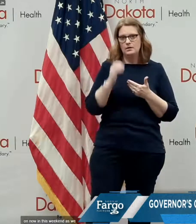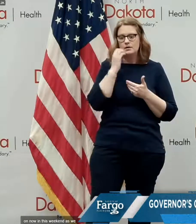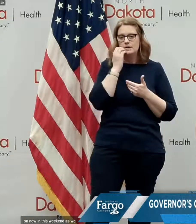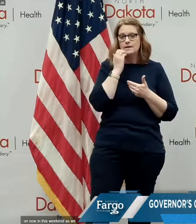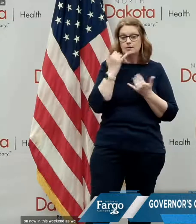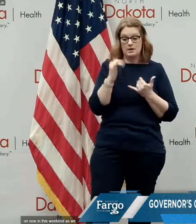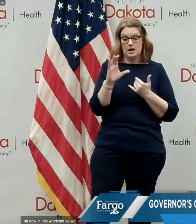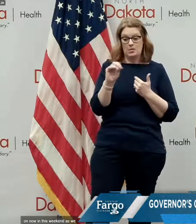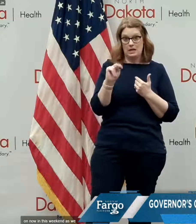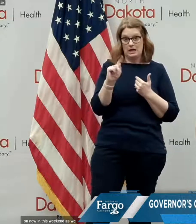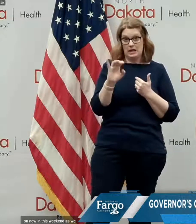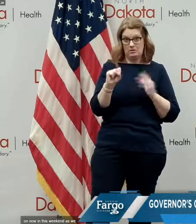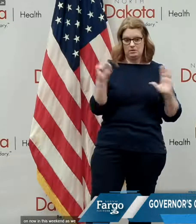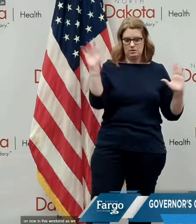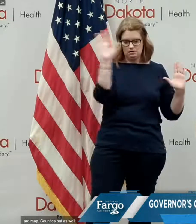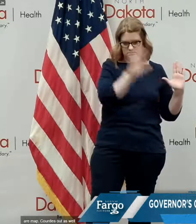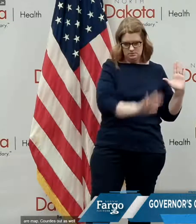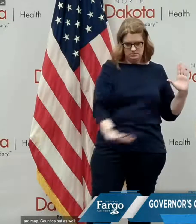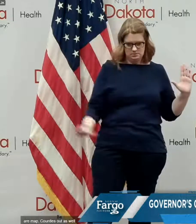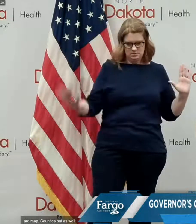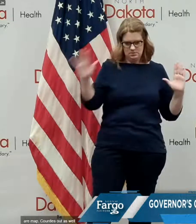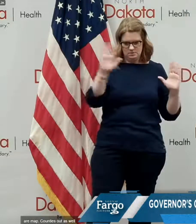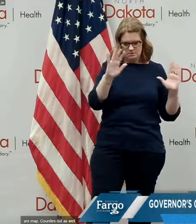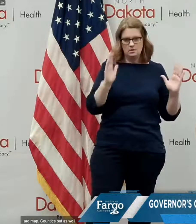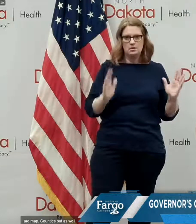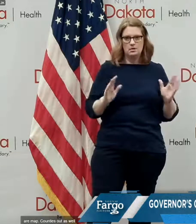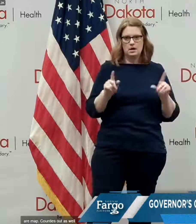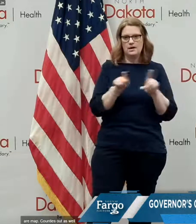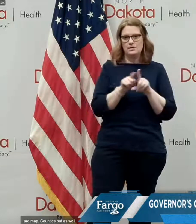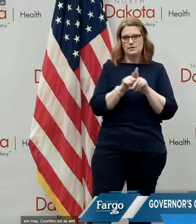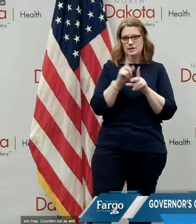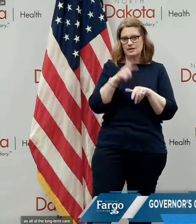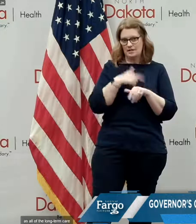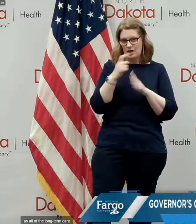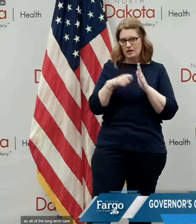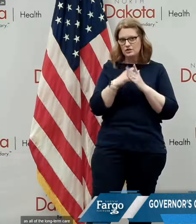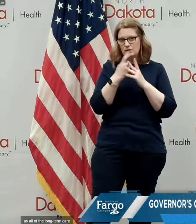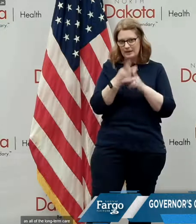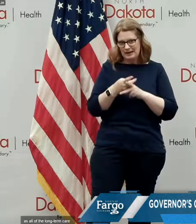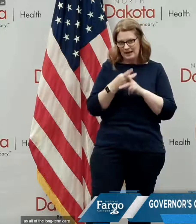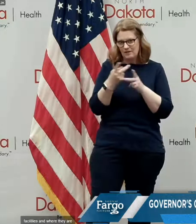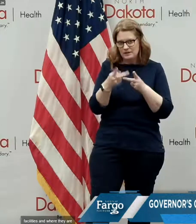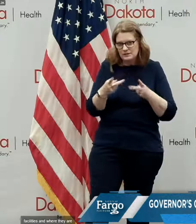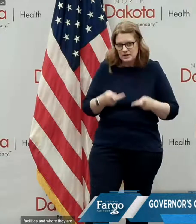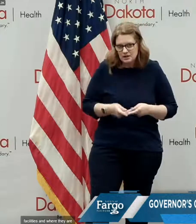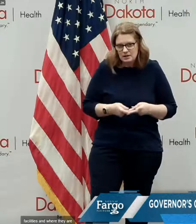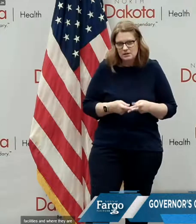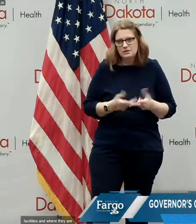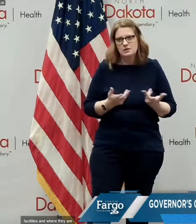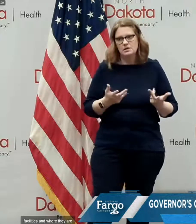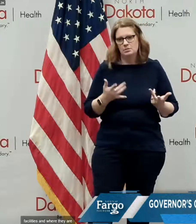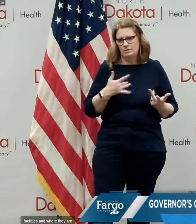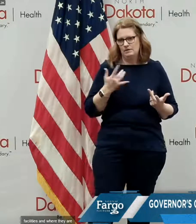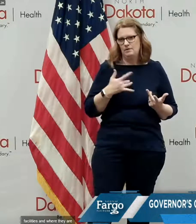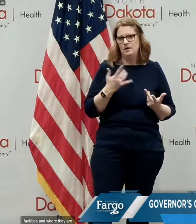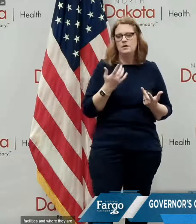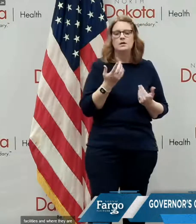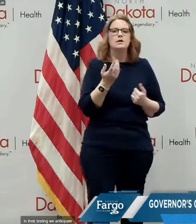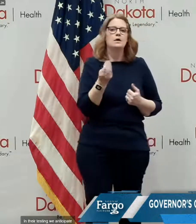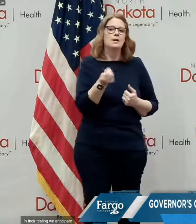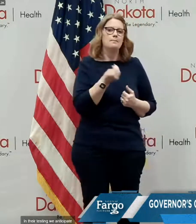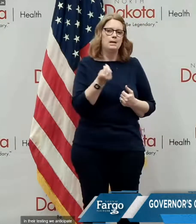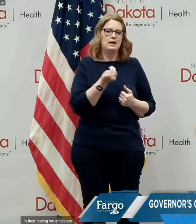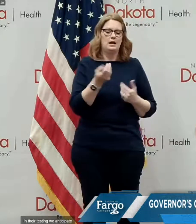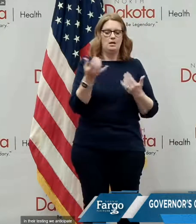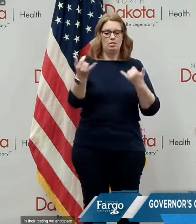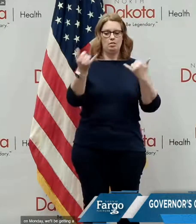out, as well as all of the long-term care facilities and where they are in their testing. We anticipate on Monday we'll be getting a number of phone